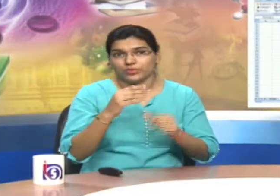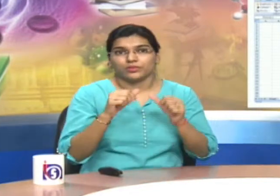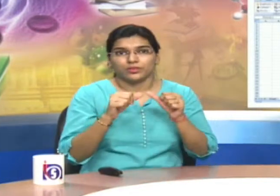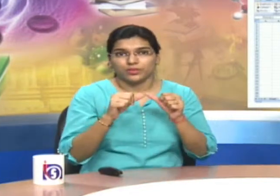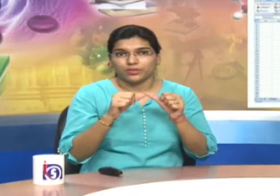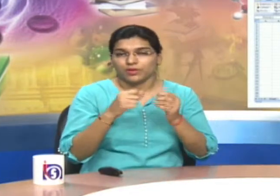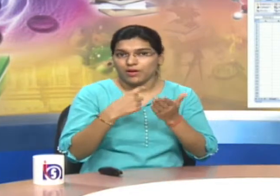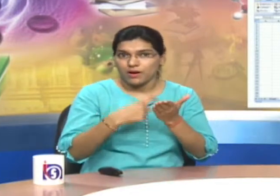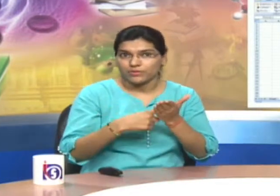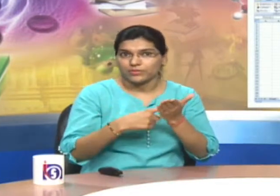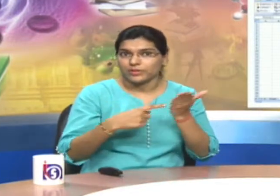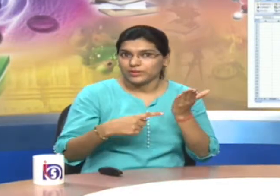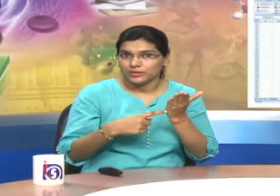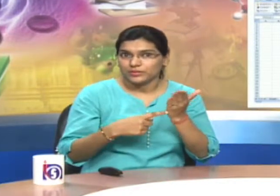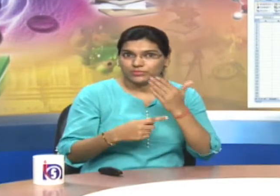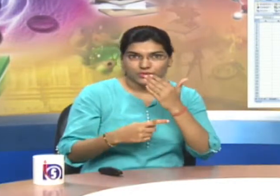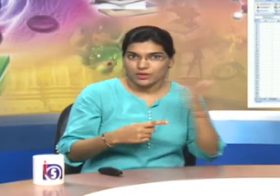This is clip art,